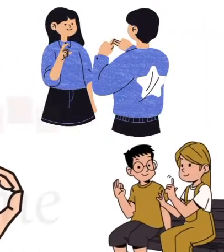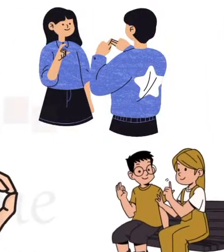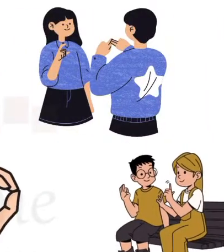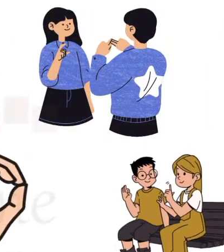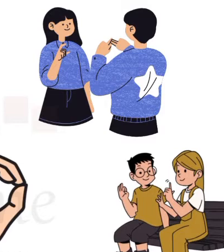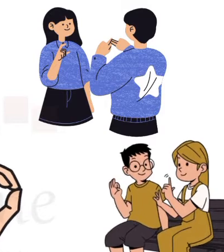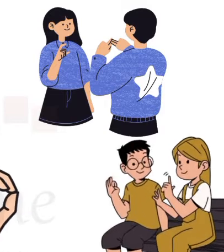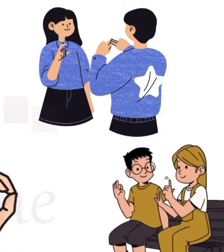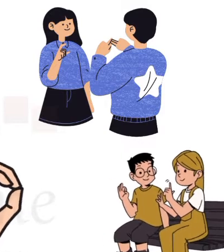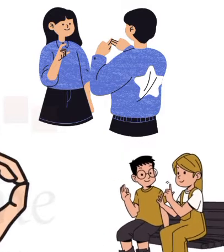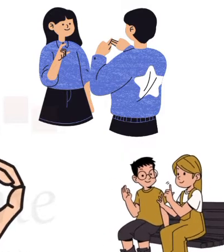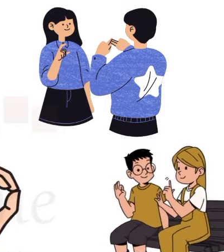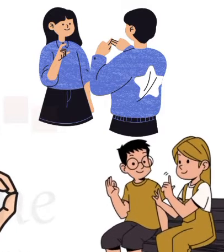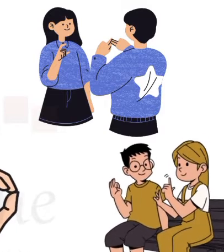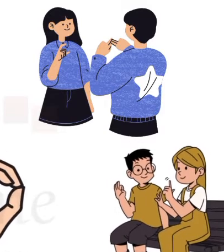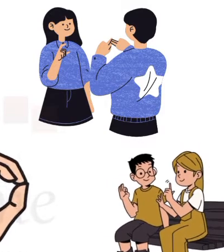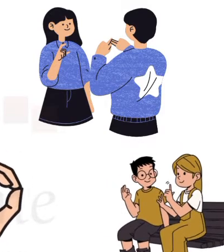Sign language letter O.